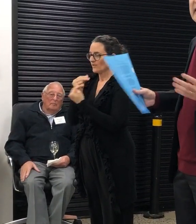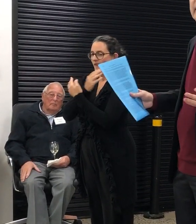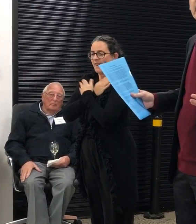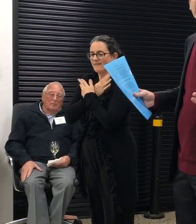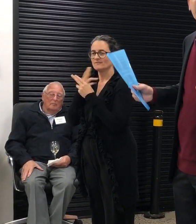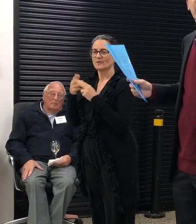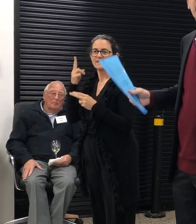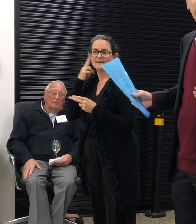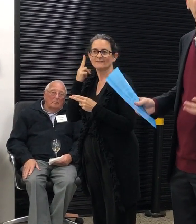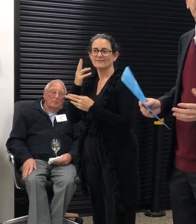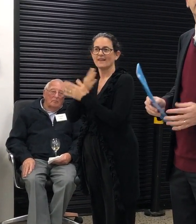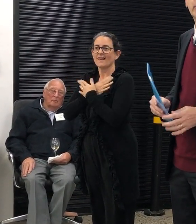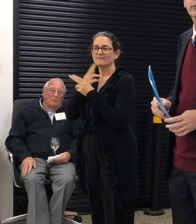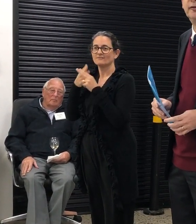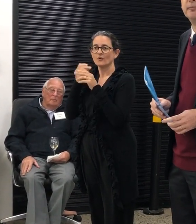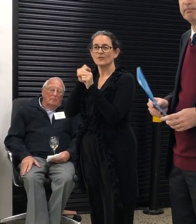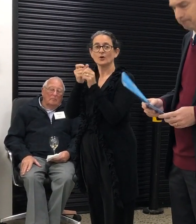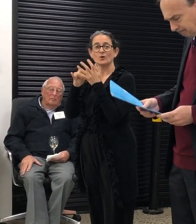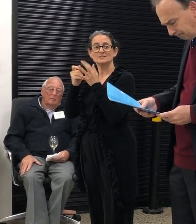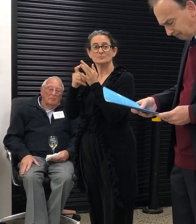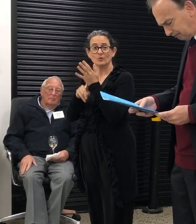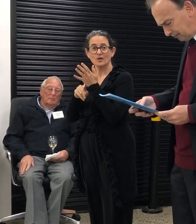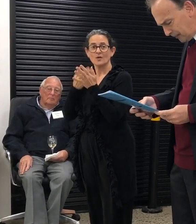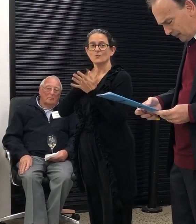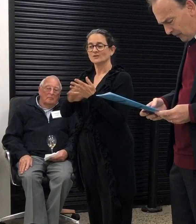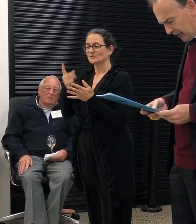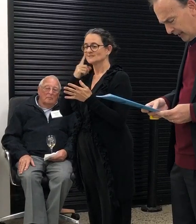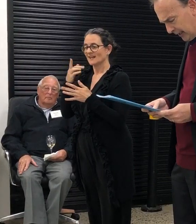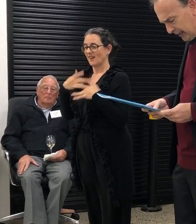for seeing their lot improve.